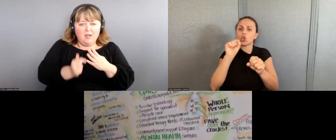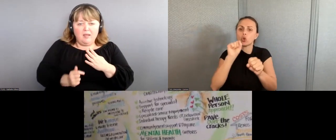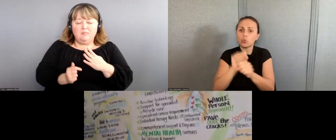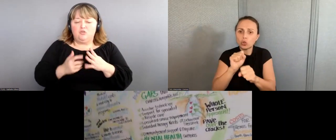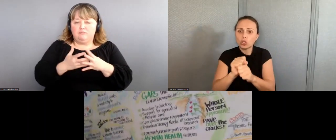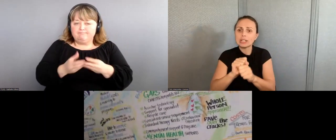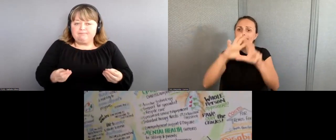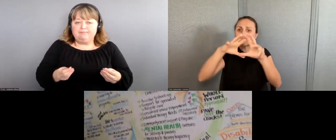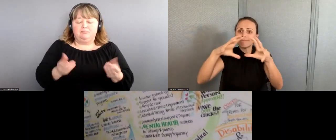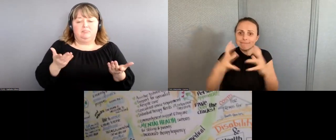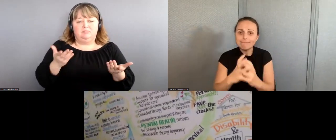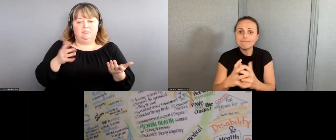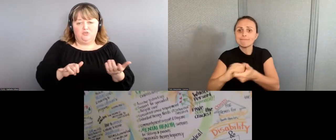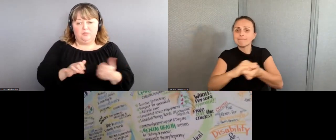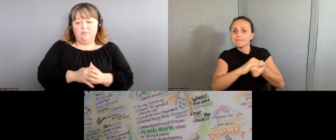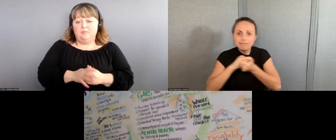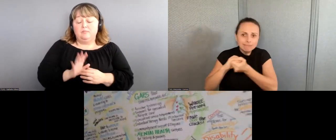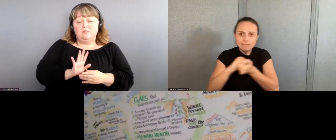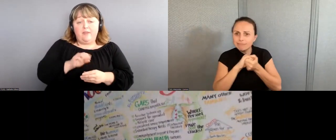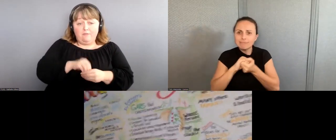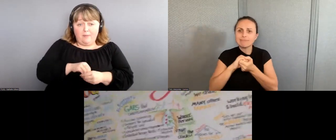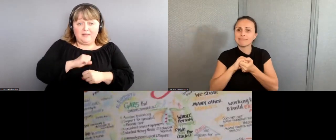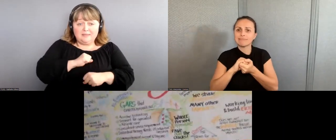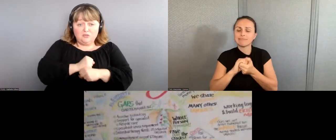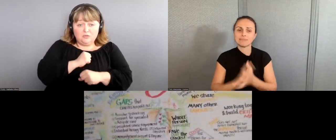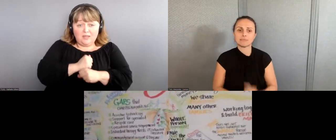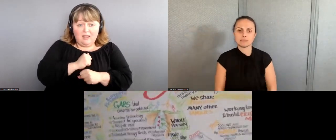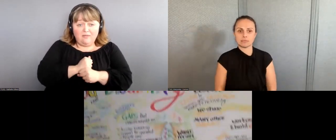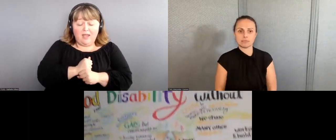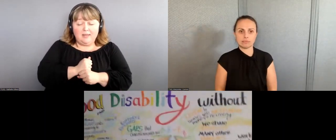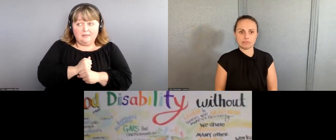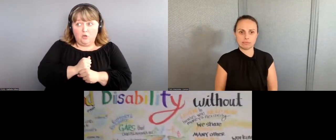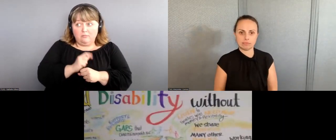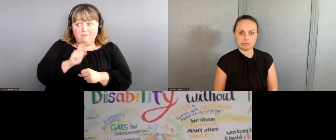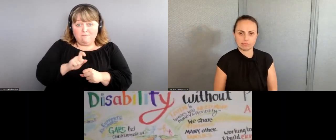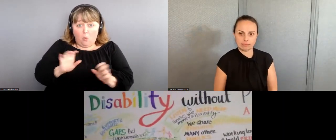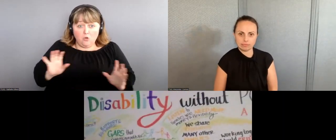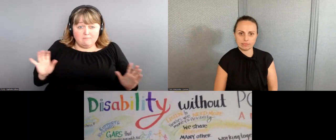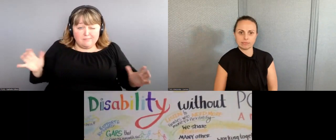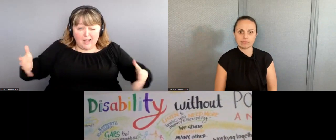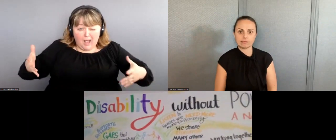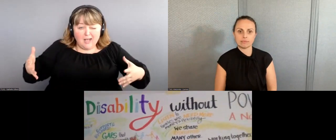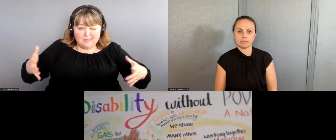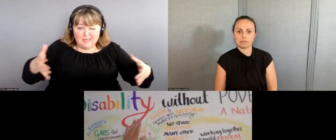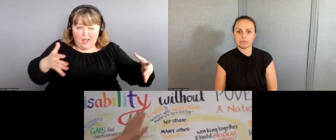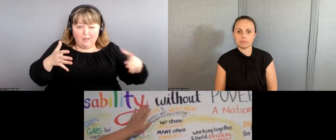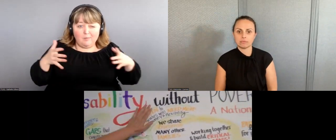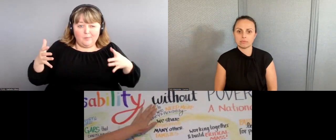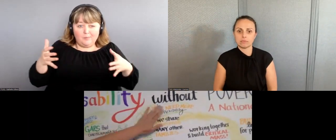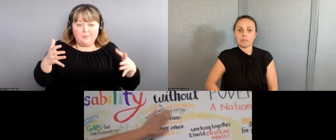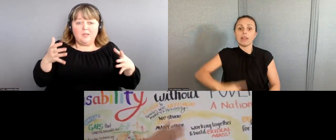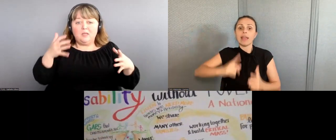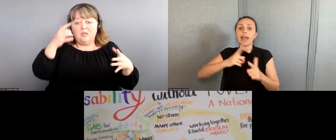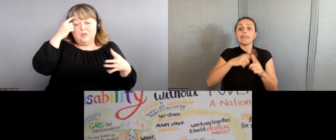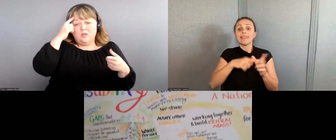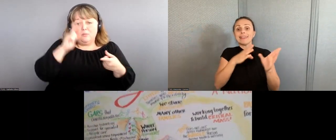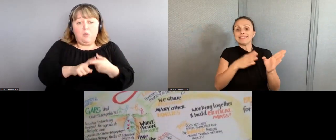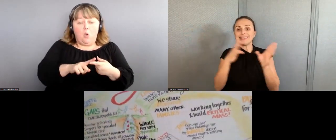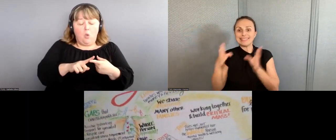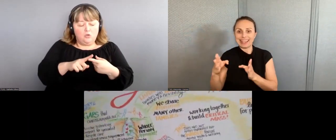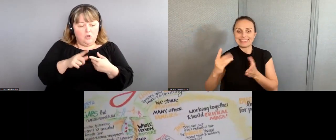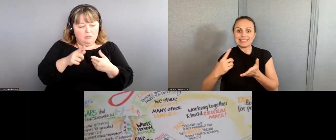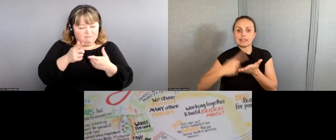a collective liberation kind of framework. And so we came to the next piece